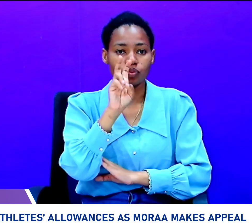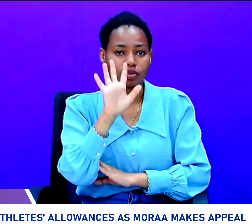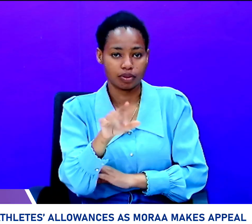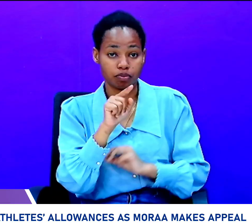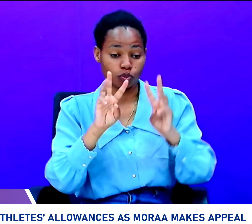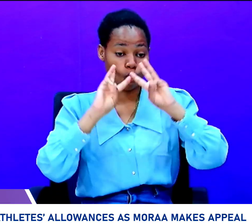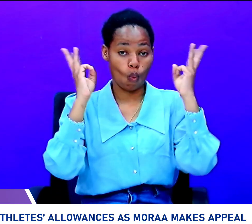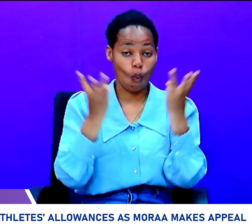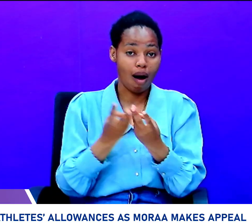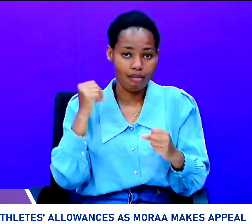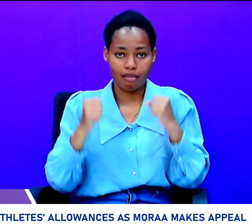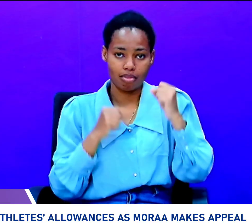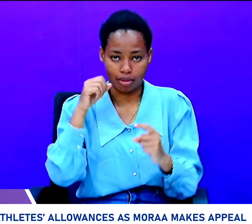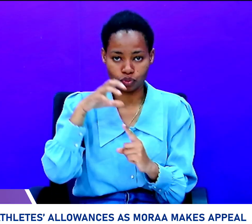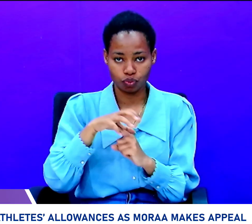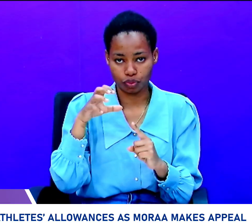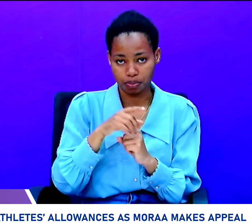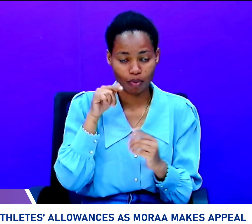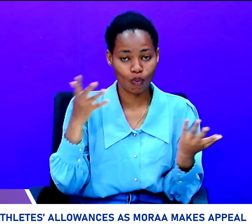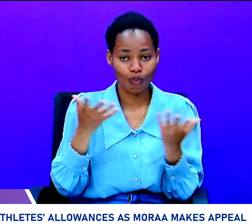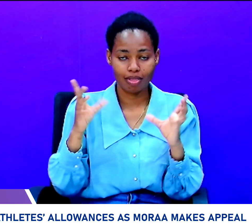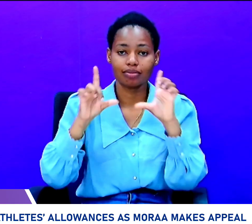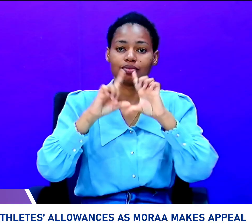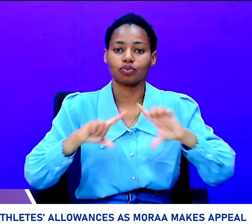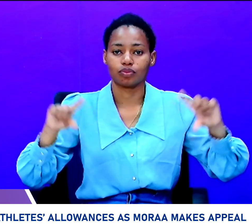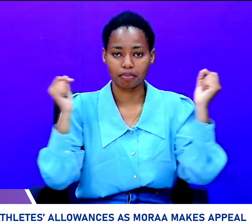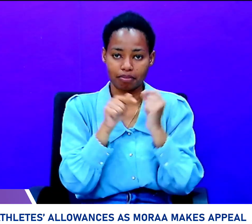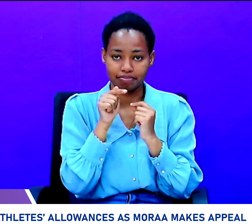prepares for the 2025 World Athletics Championships in Tokyo.